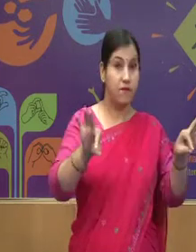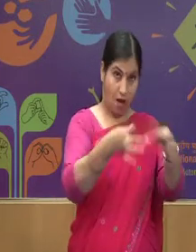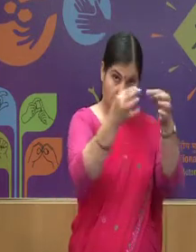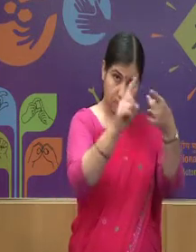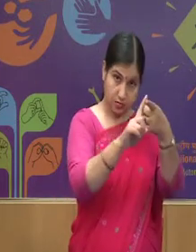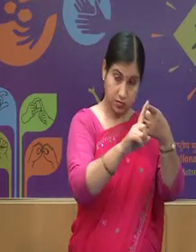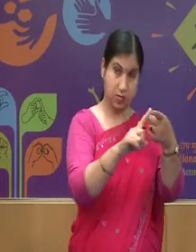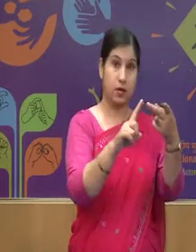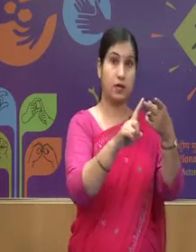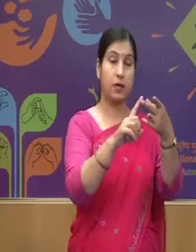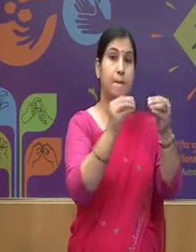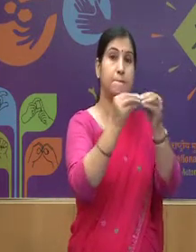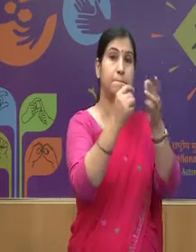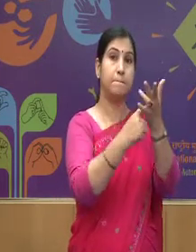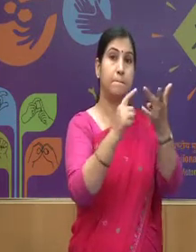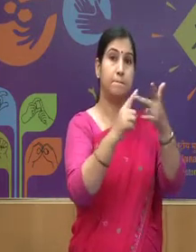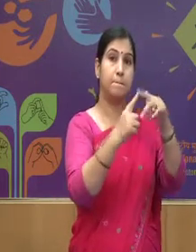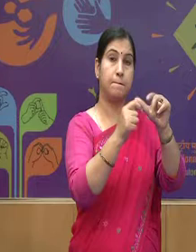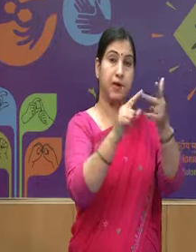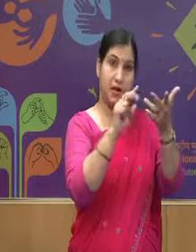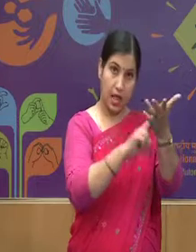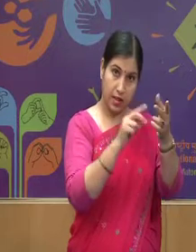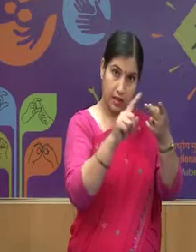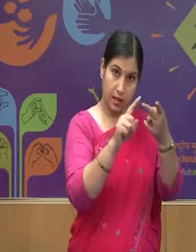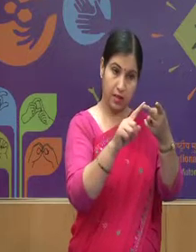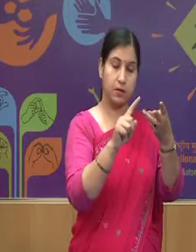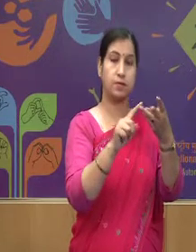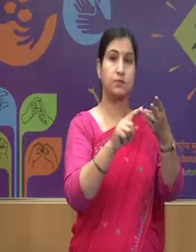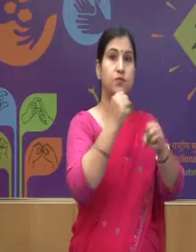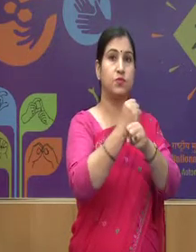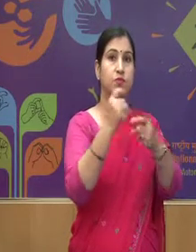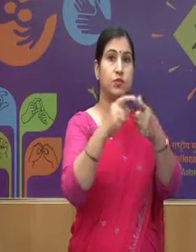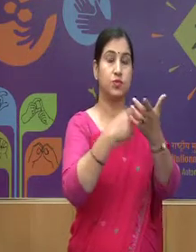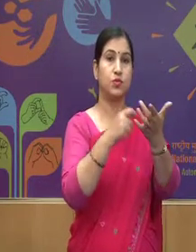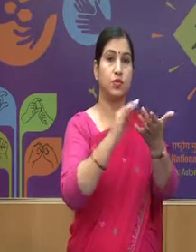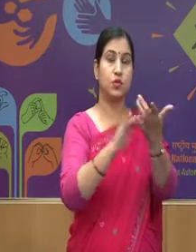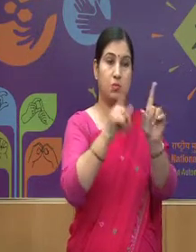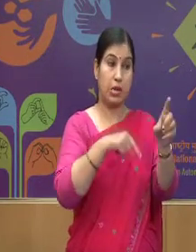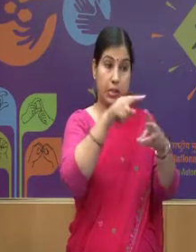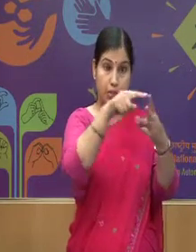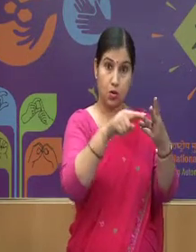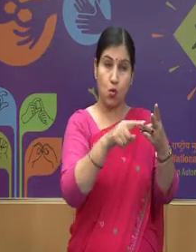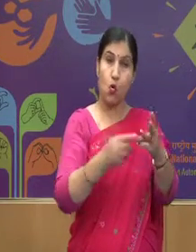France, Britain, and Germany had the maximum colonies in Africa.